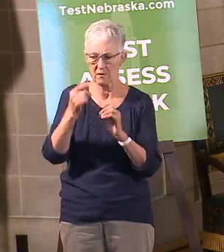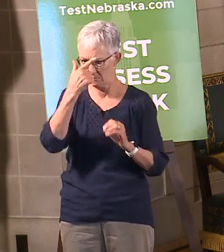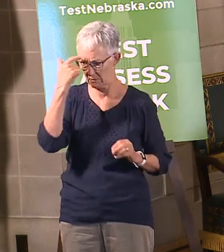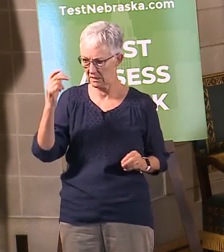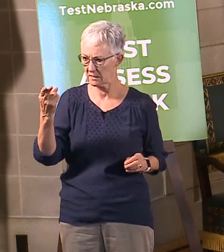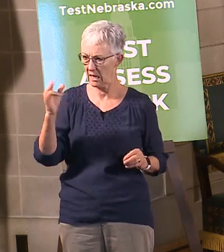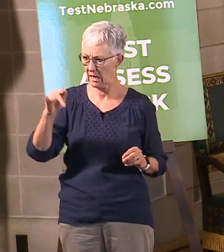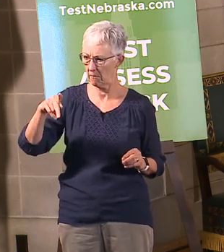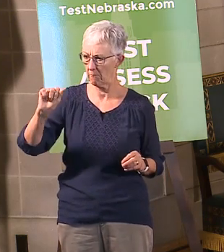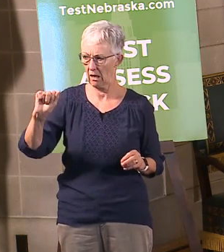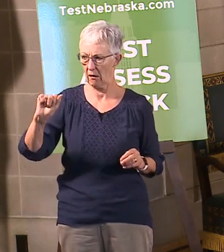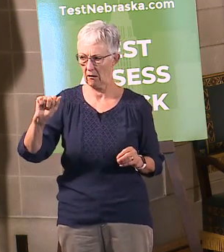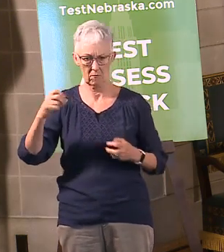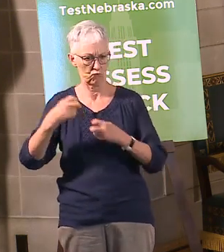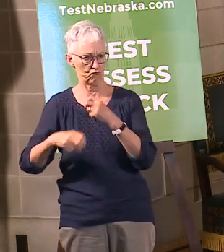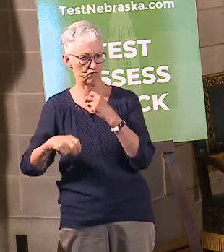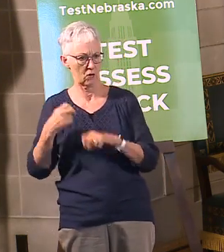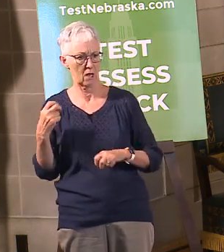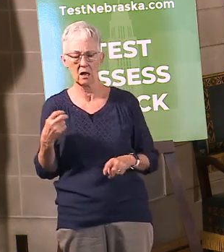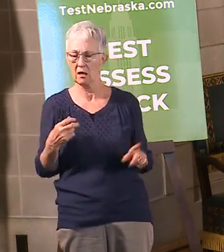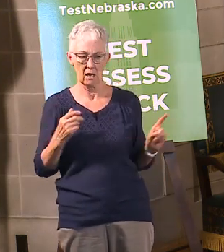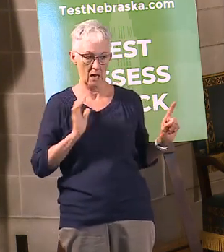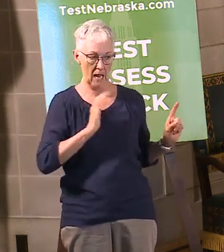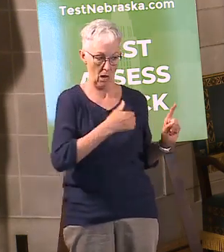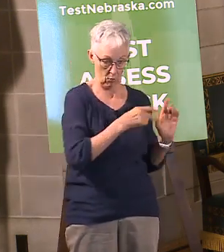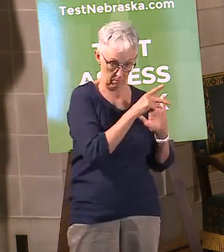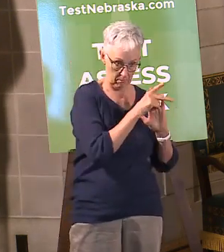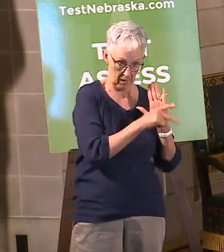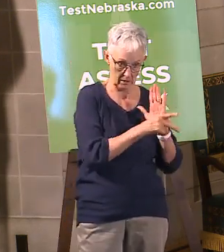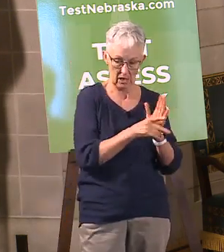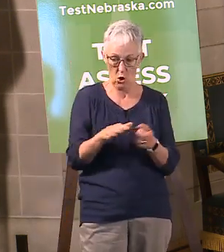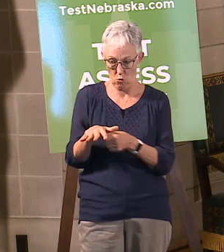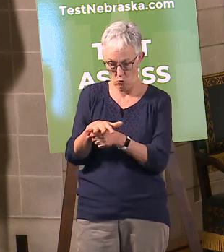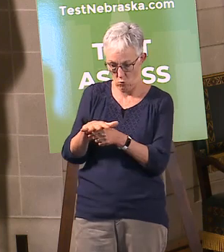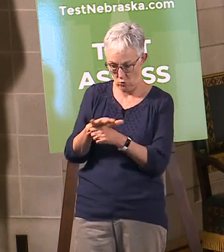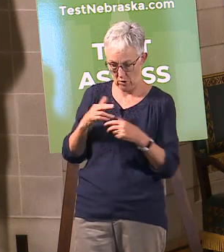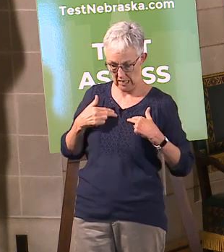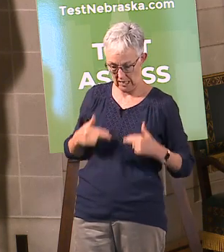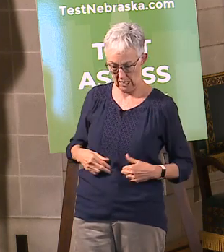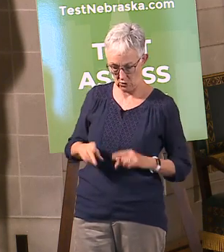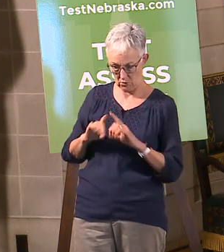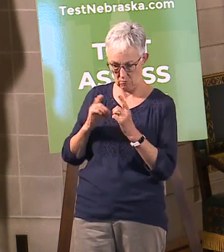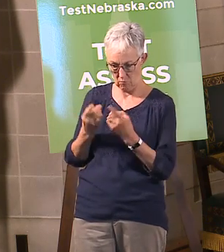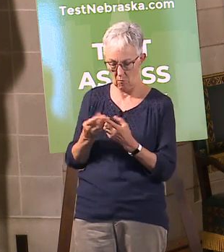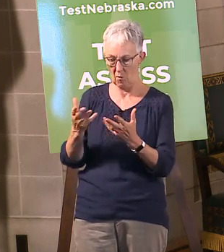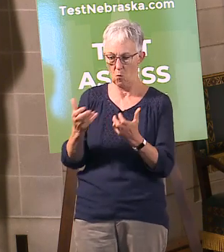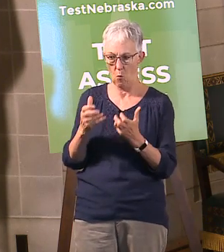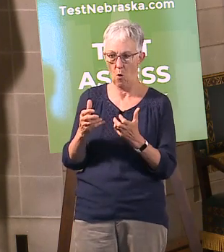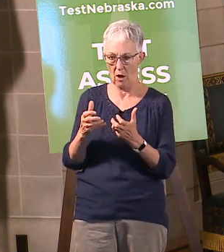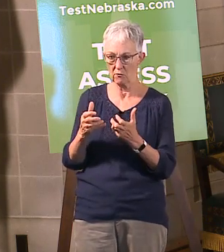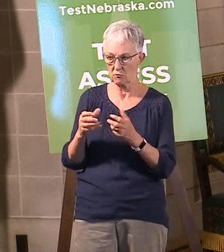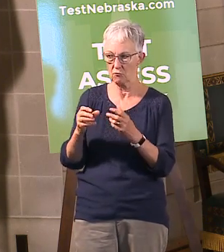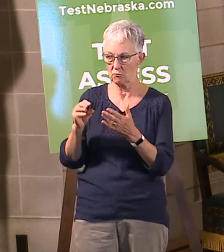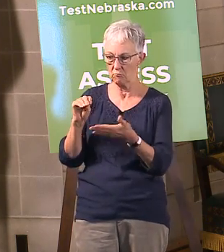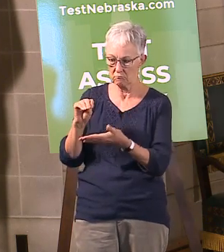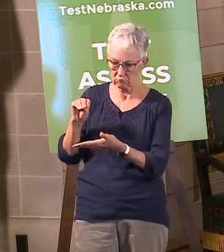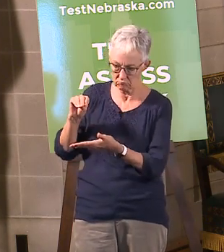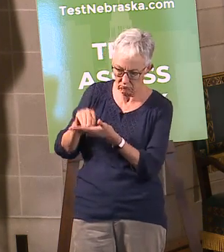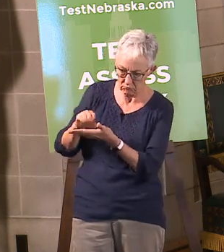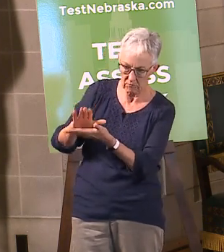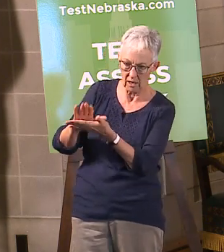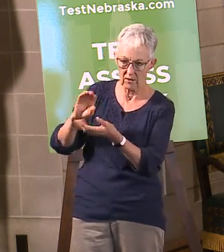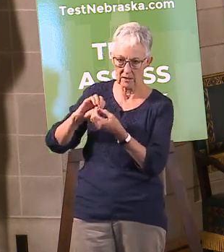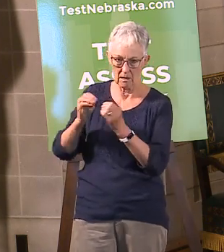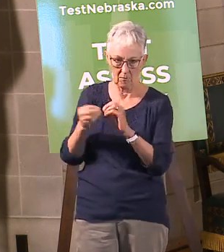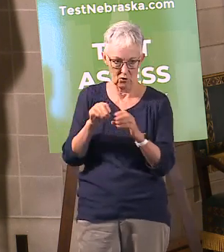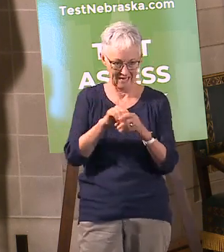general policy that if the local public health department wants to release that company-specific information, they need to confirm employment if they're going to talk about